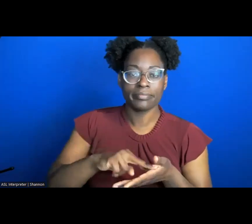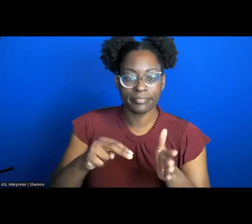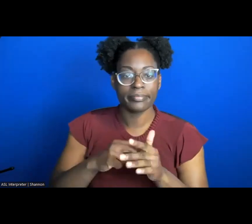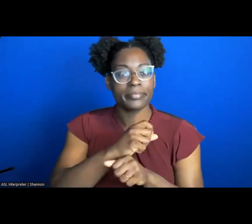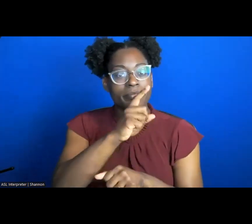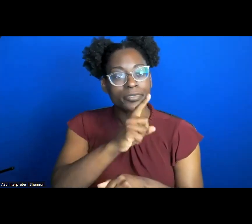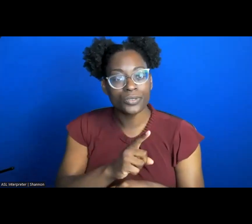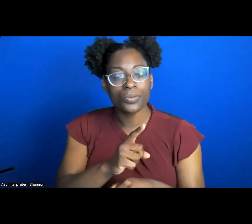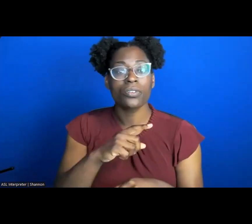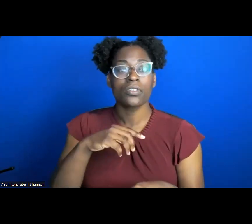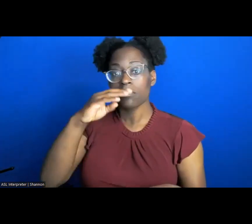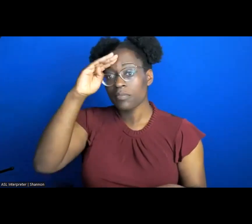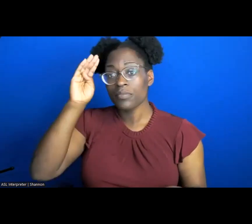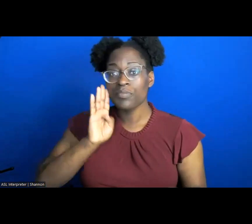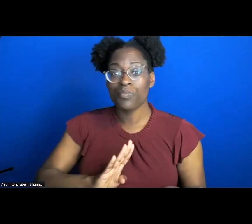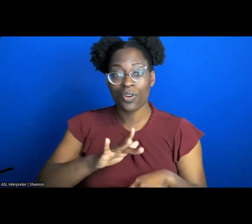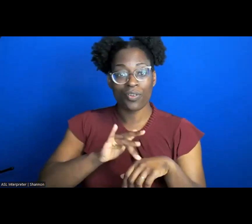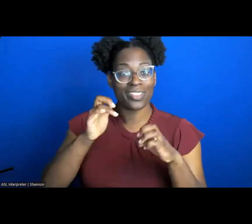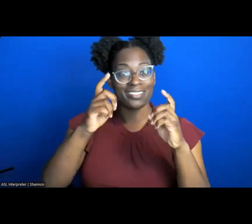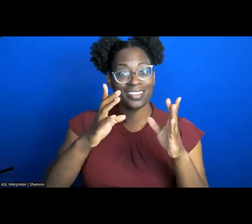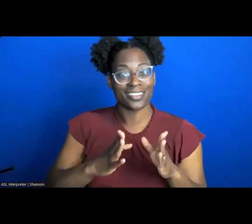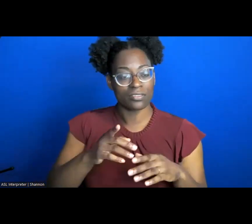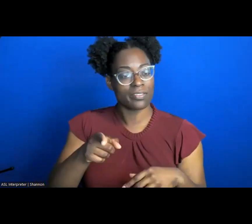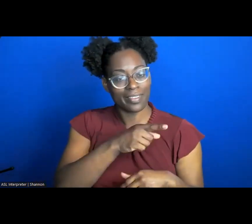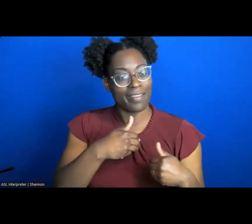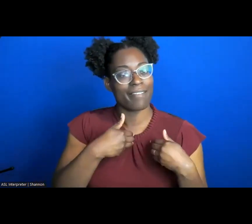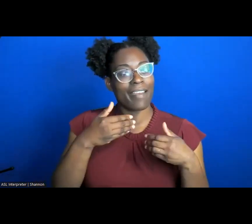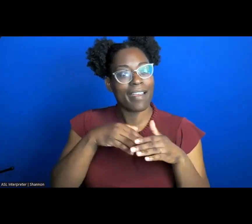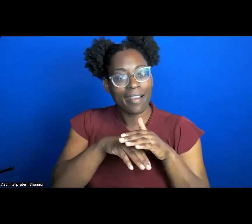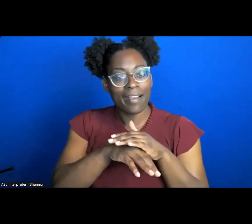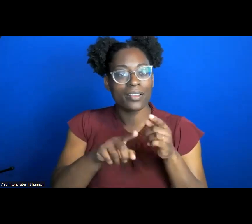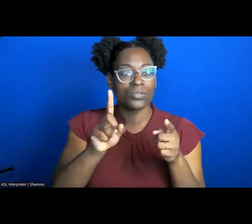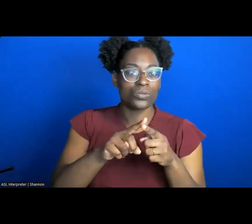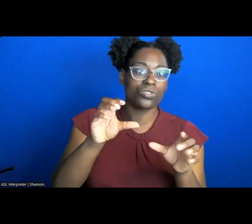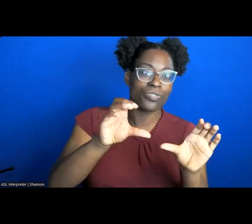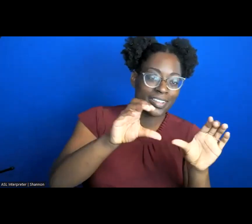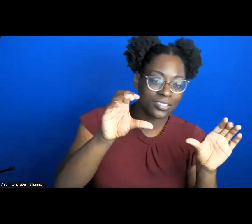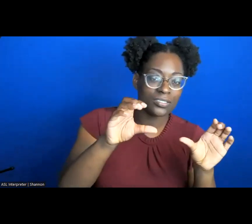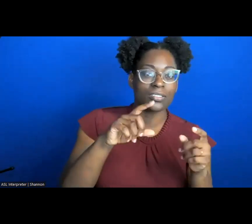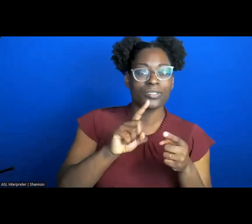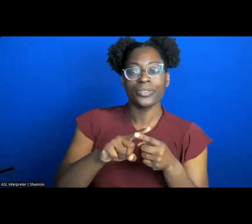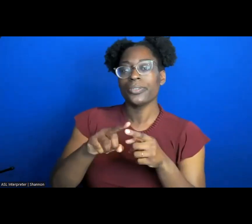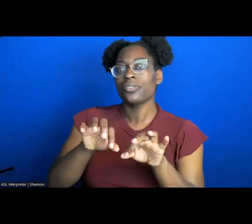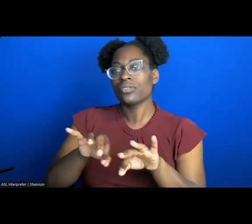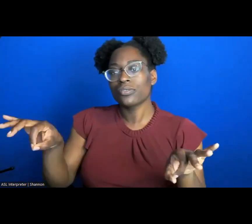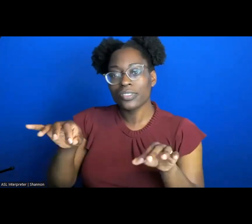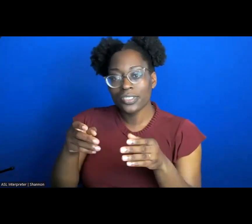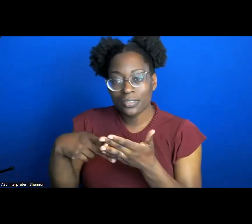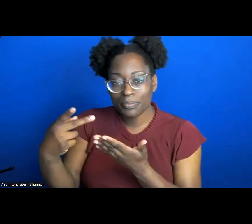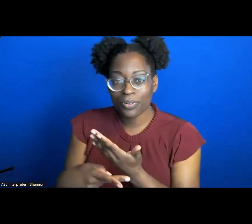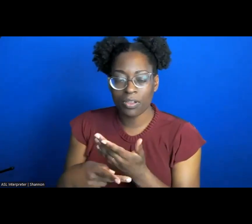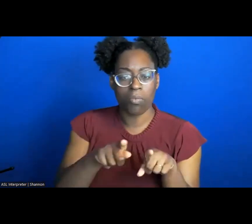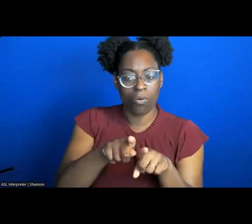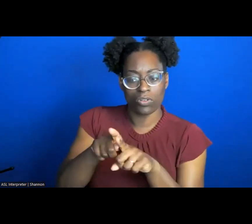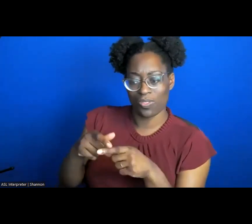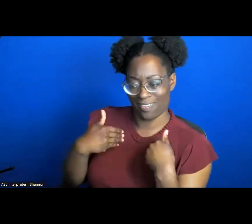and credentials and degree programs, but also the necessary support to successfully achieve them. These experiences must